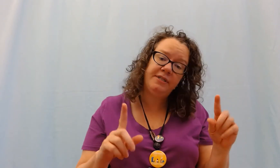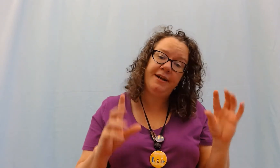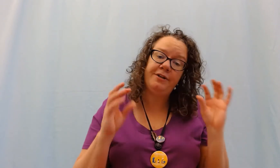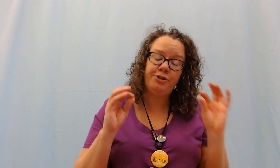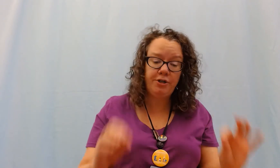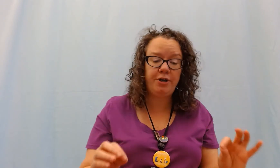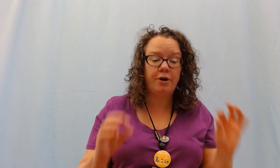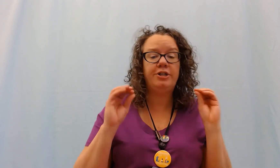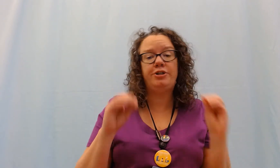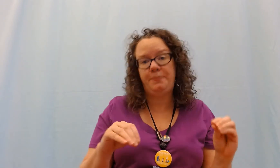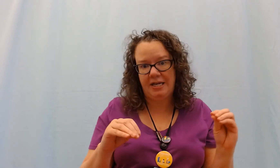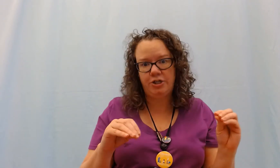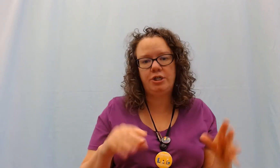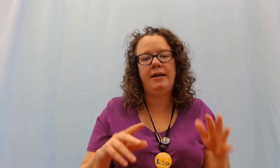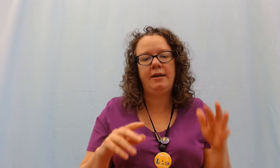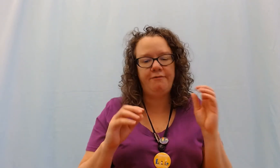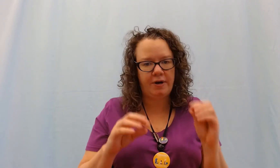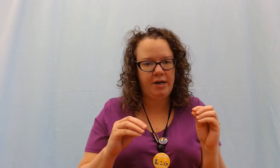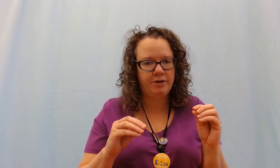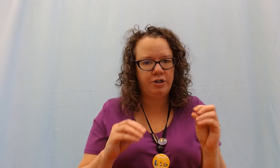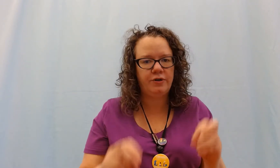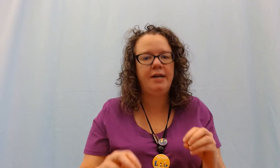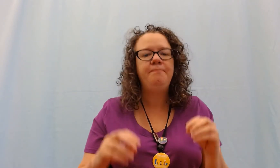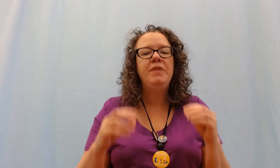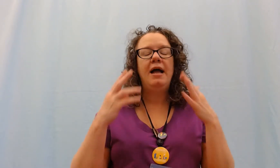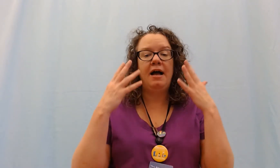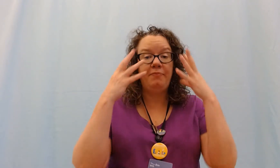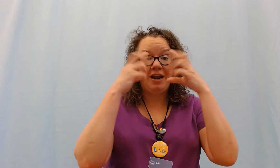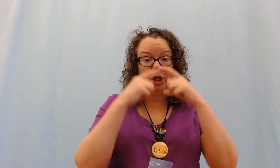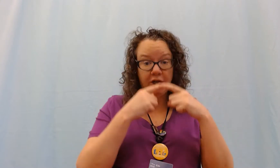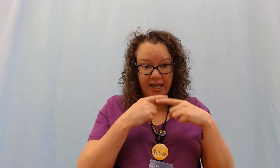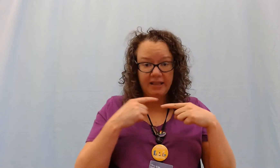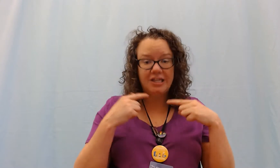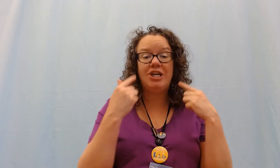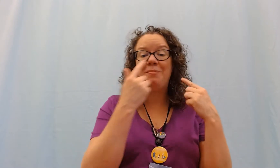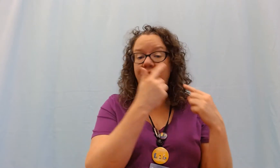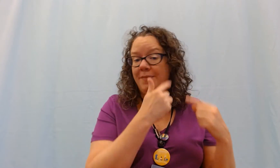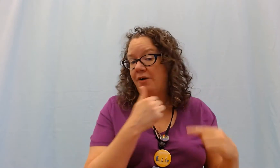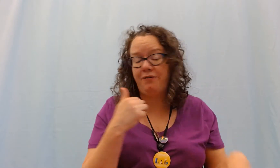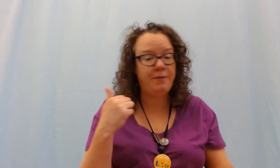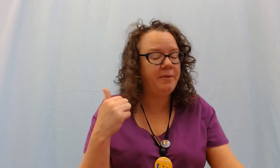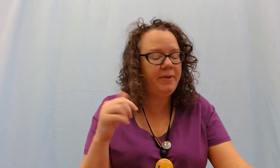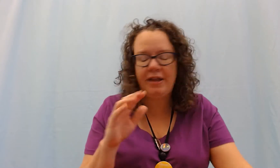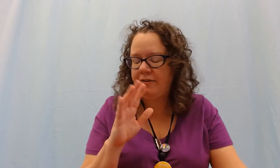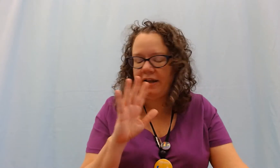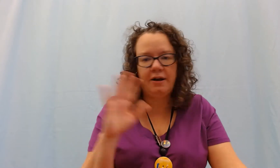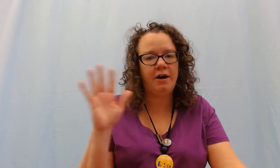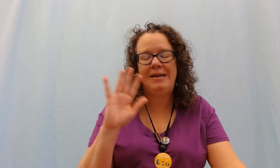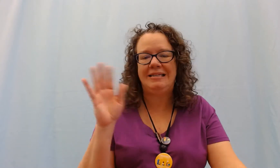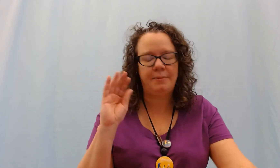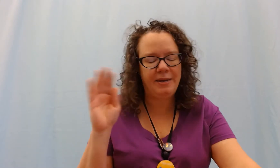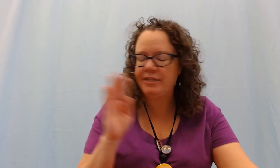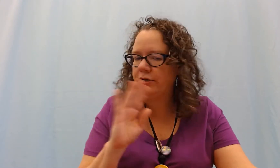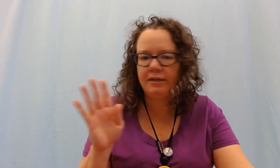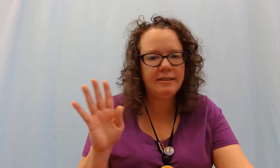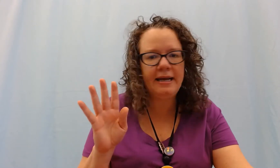can encourage speech in very young children. They are looking at the shape of your mouth. They are amazing. Babies are little